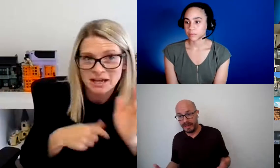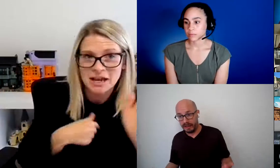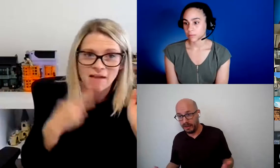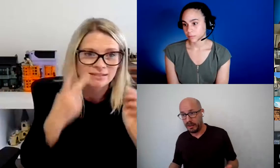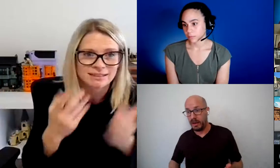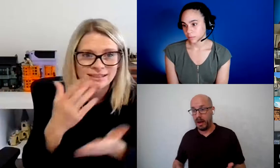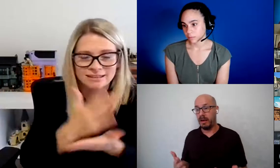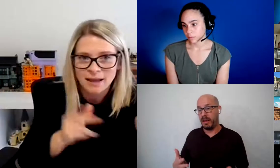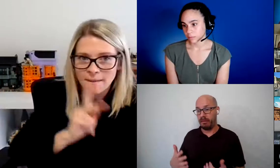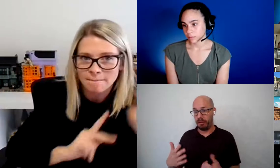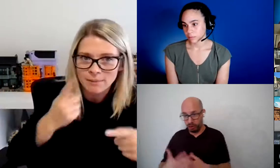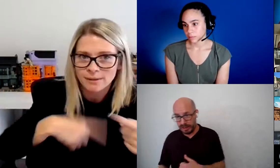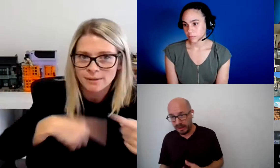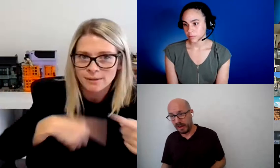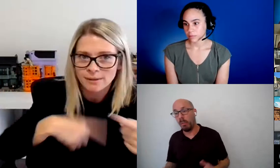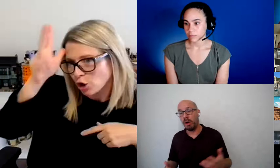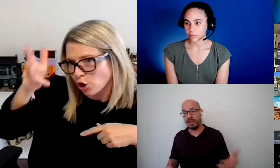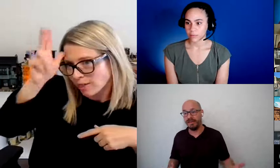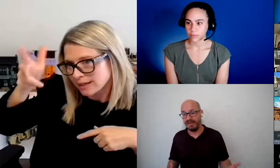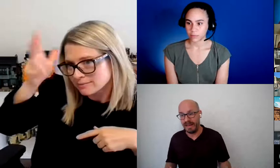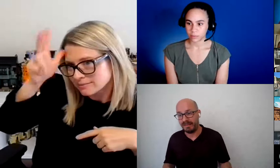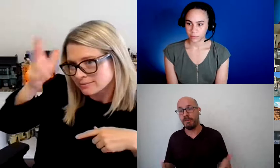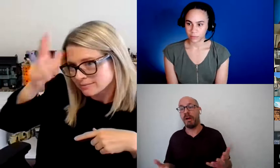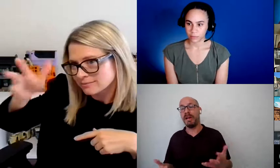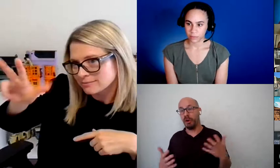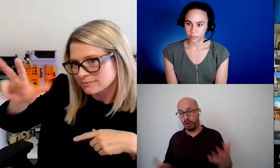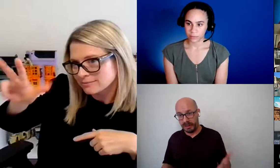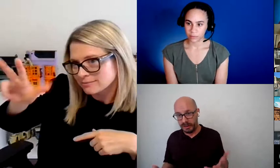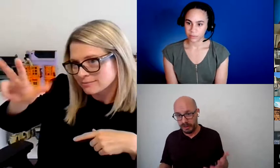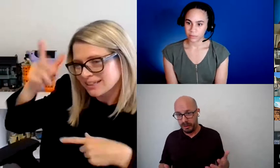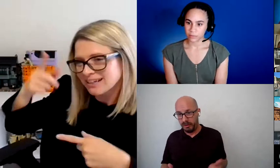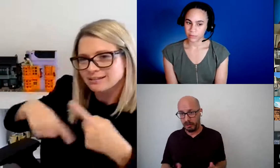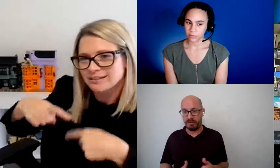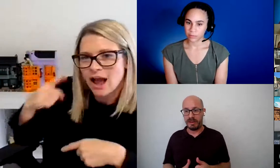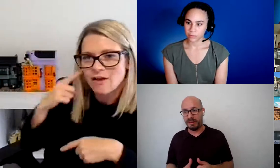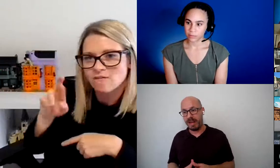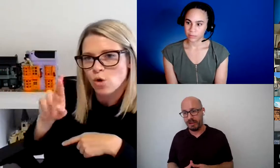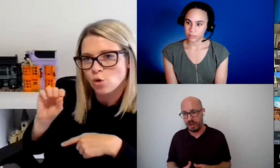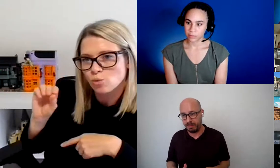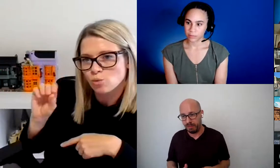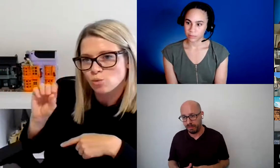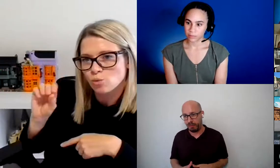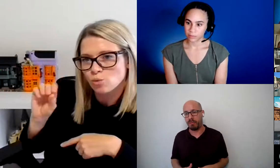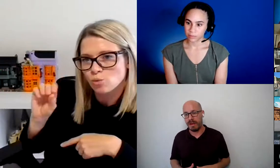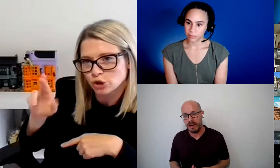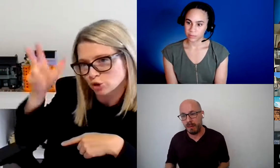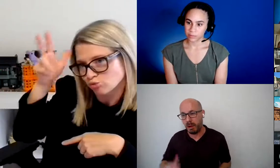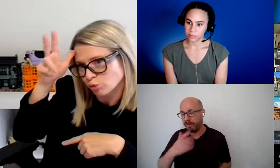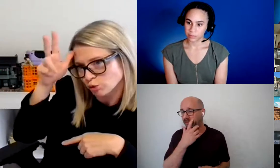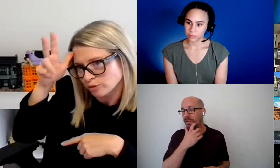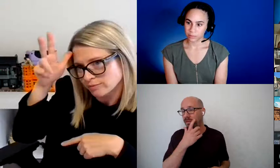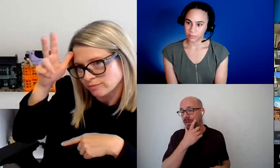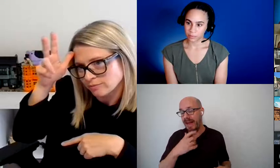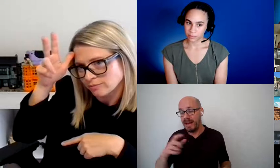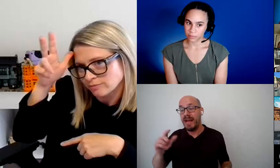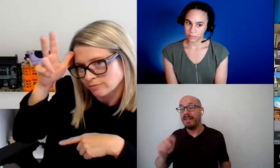early is early. In Washington State, some sign it early. So it's like this handshape for three coming off the sign for the head.